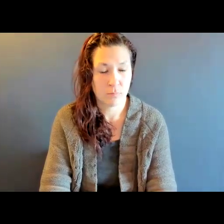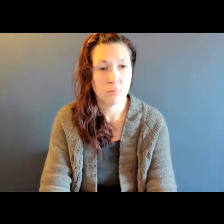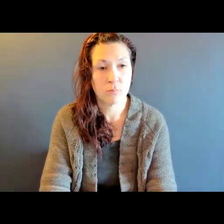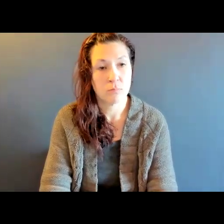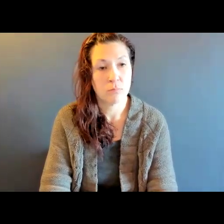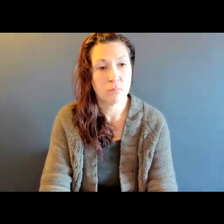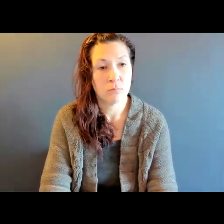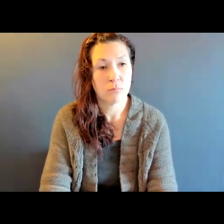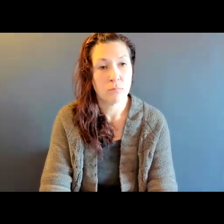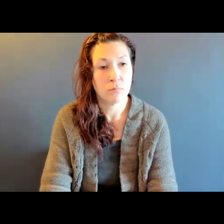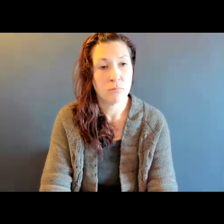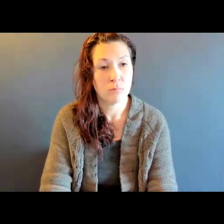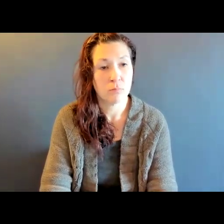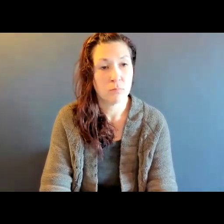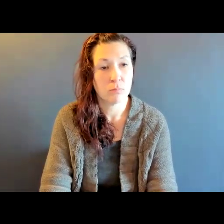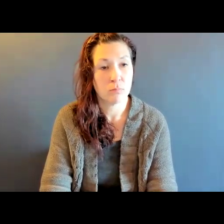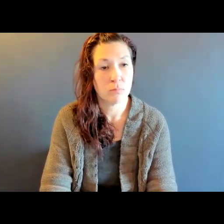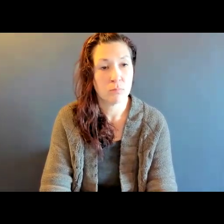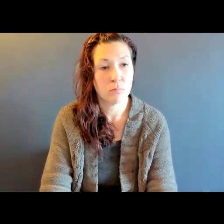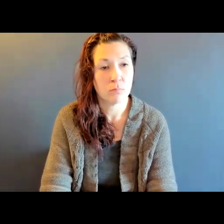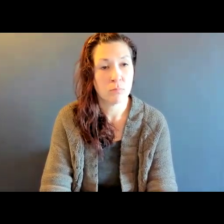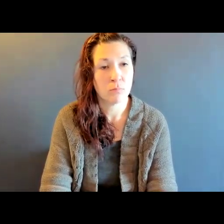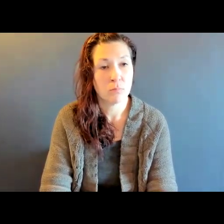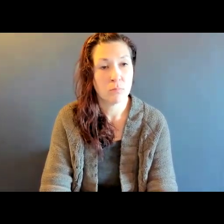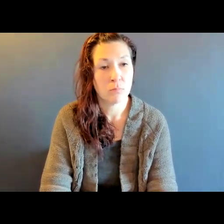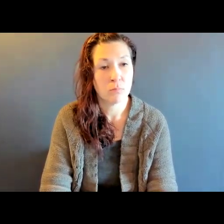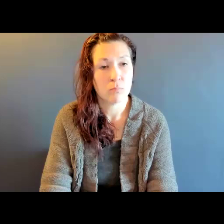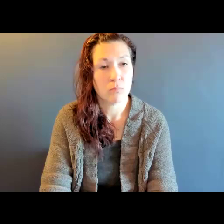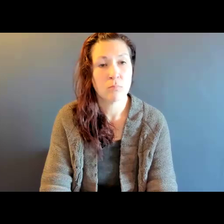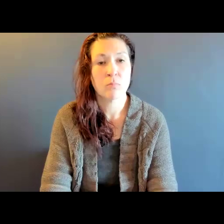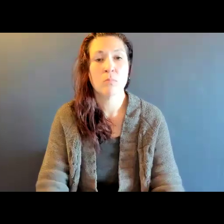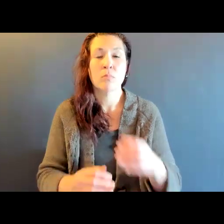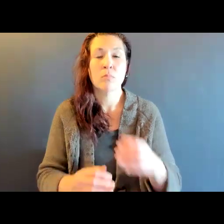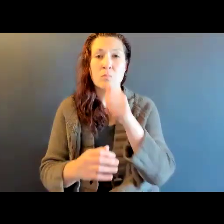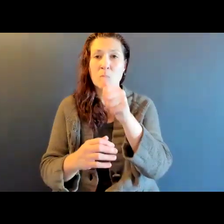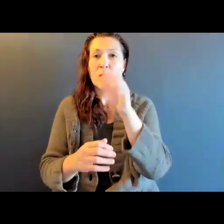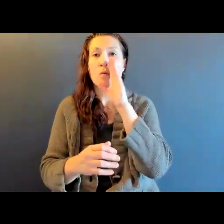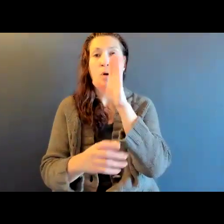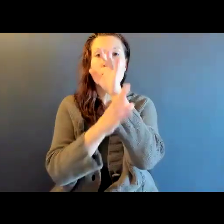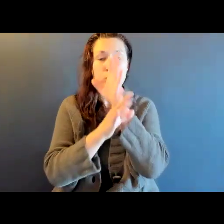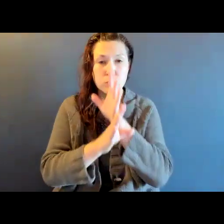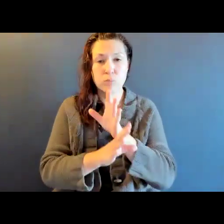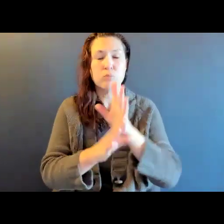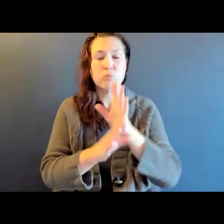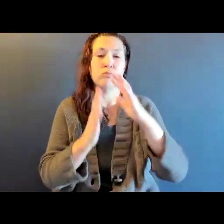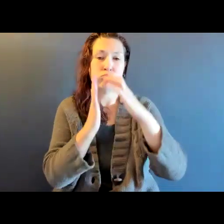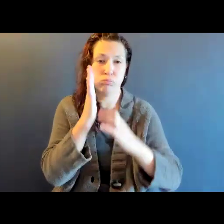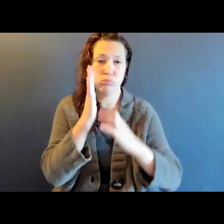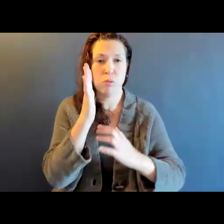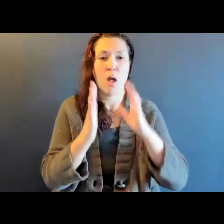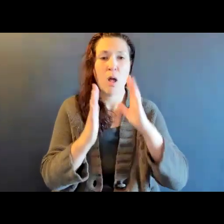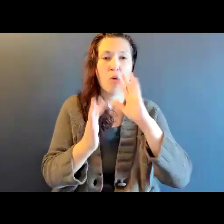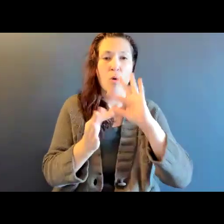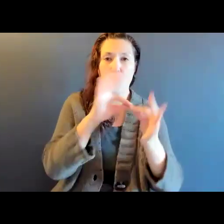Likewise, Mr. Mondal will read the entire document. I will provide a side translation as soon as he's done into English.